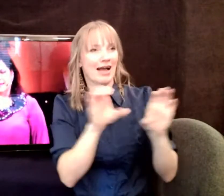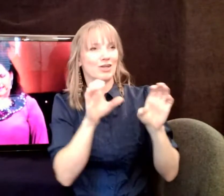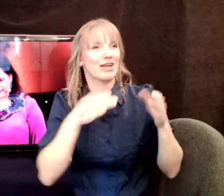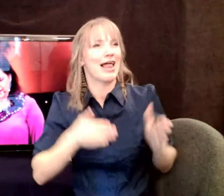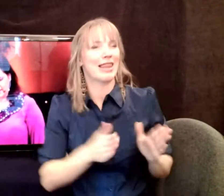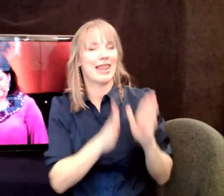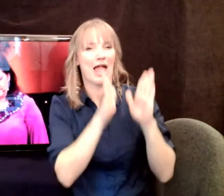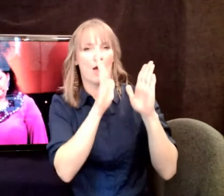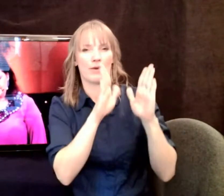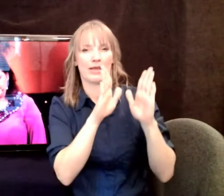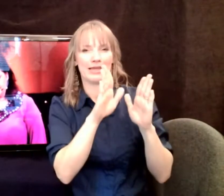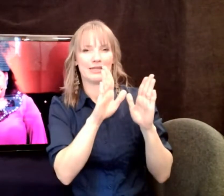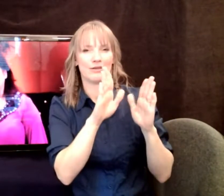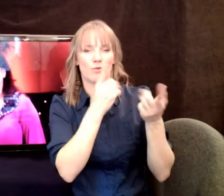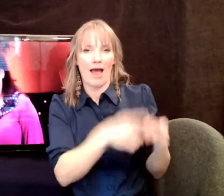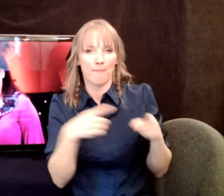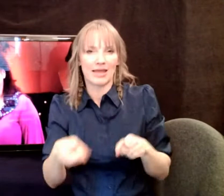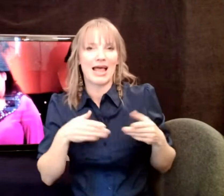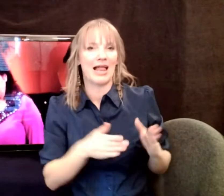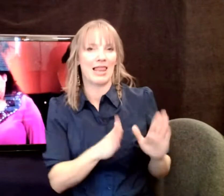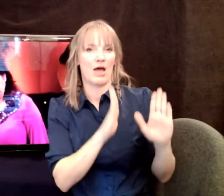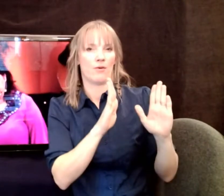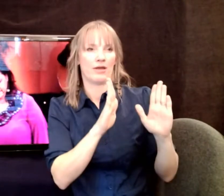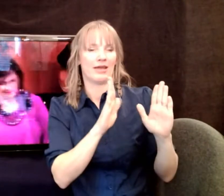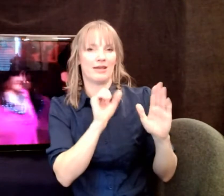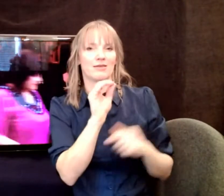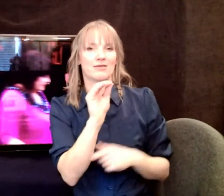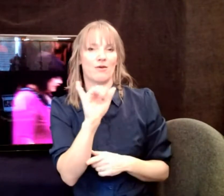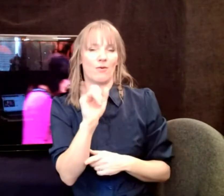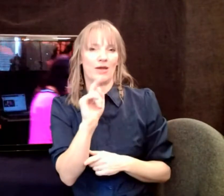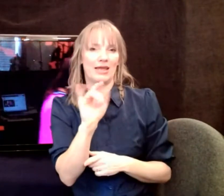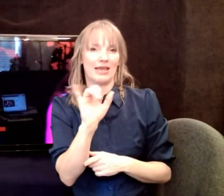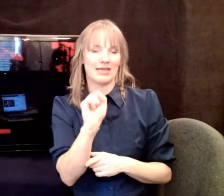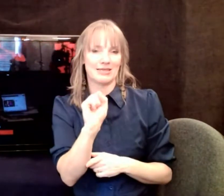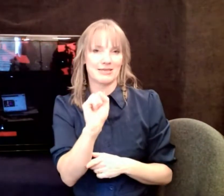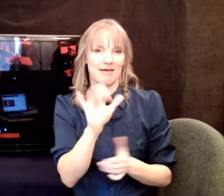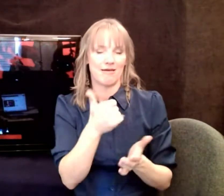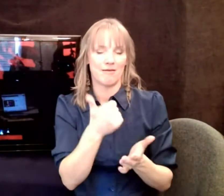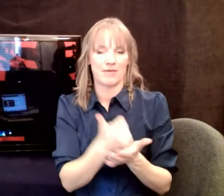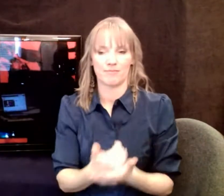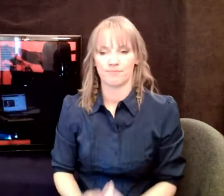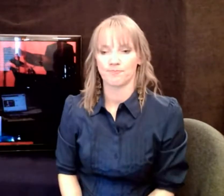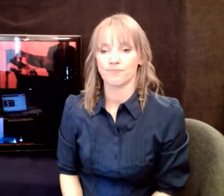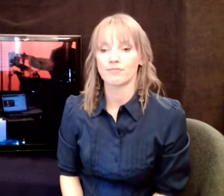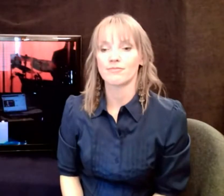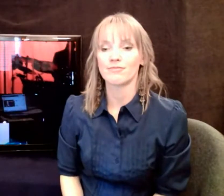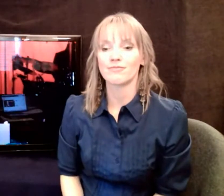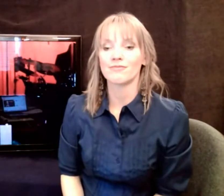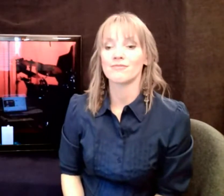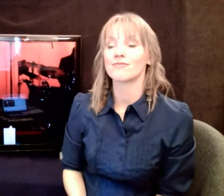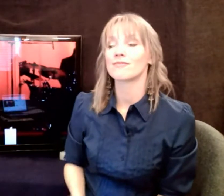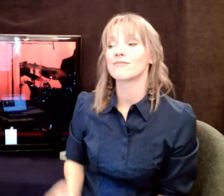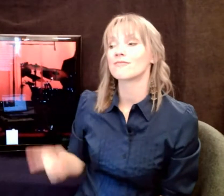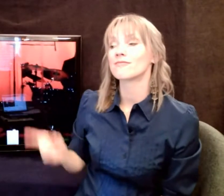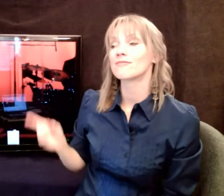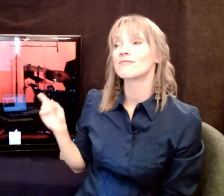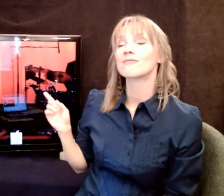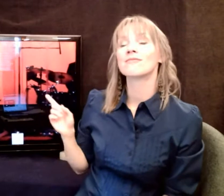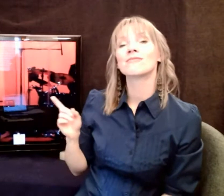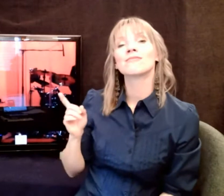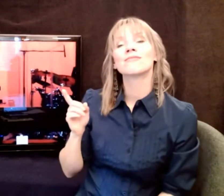letting it go. And so it is. This morning outside I